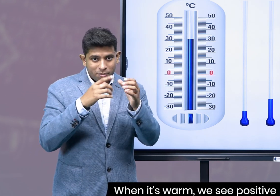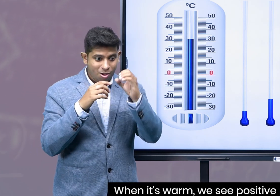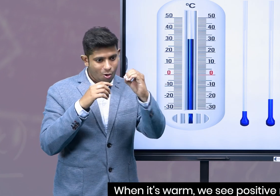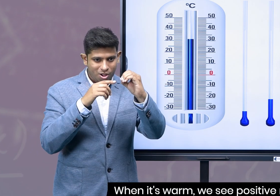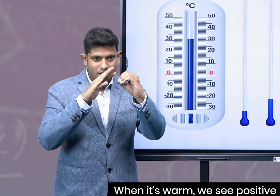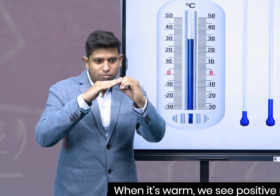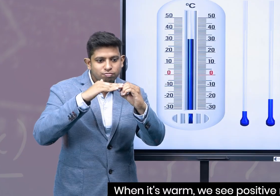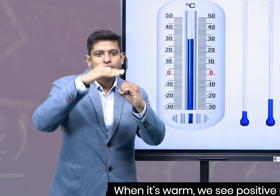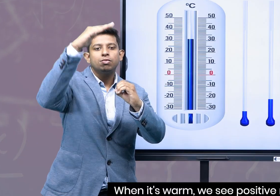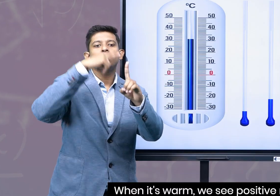see positive numbers.